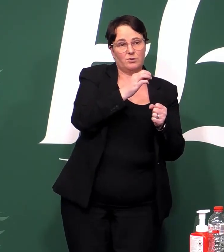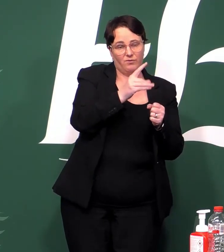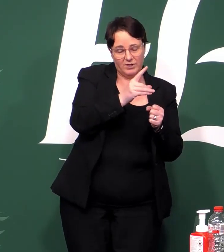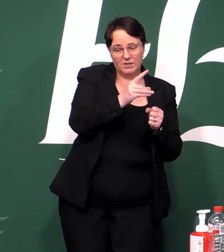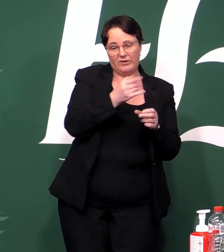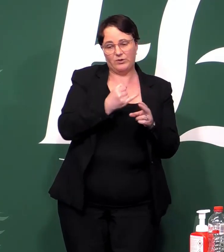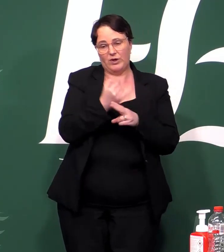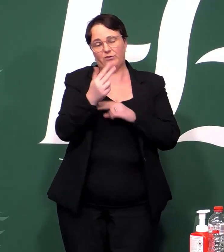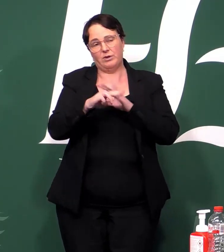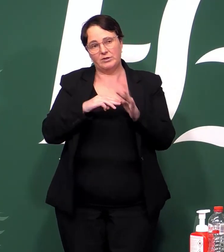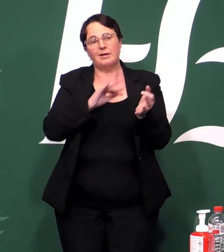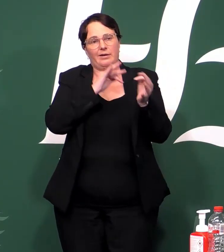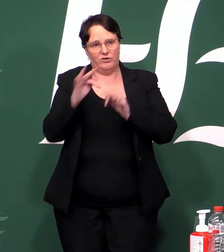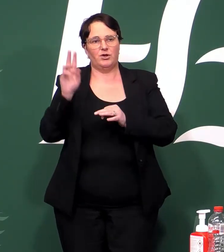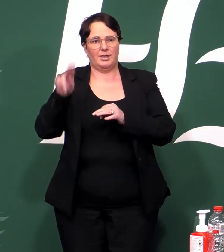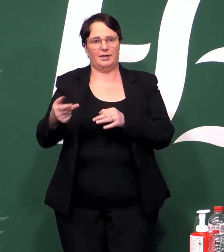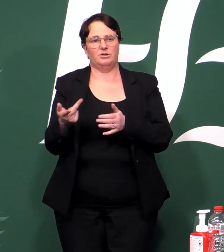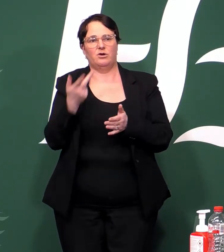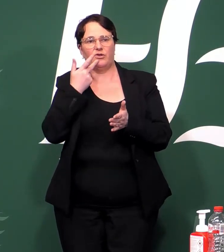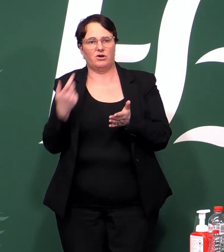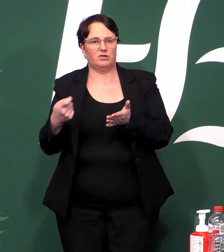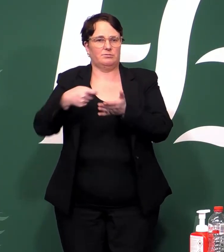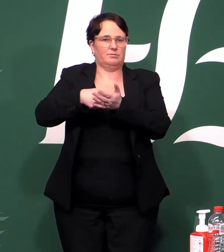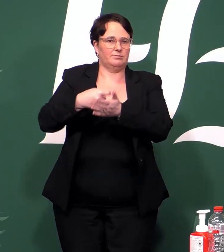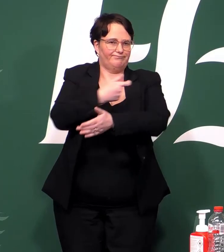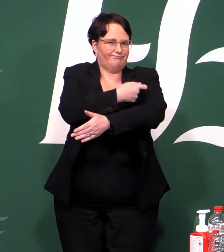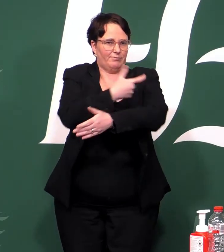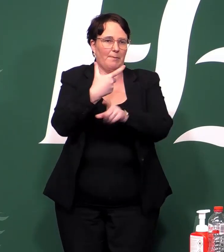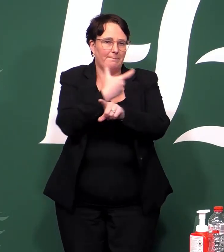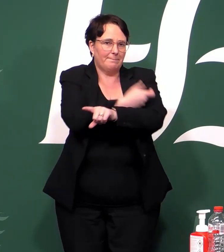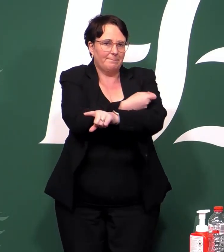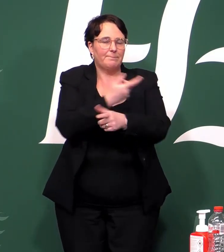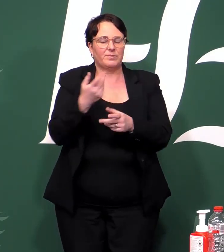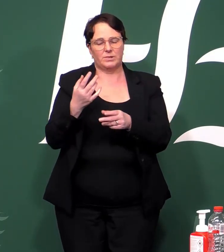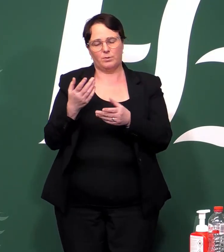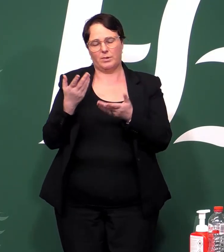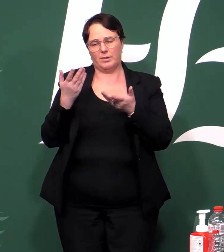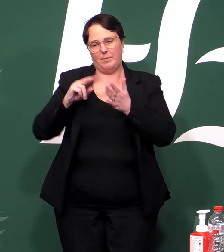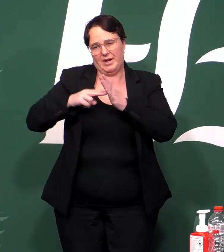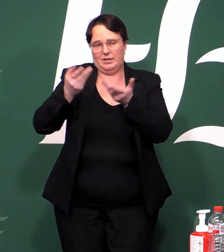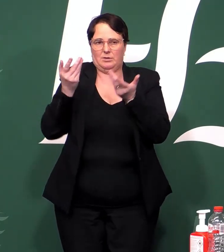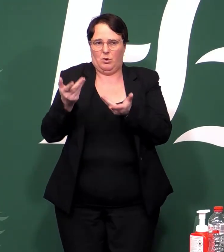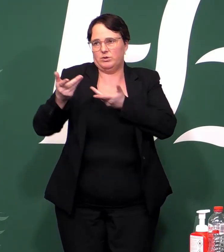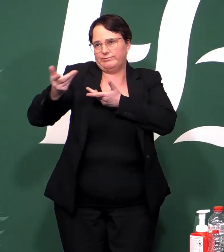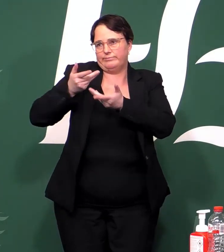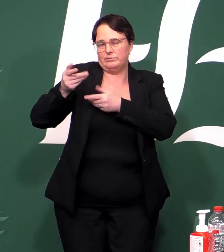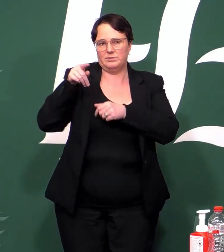this extensively in terms of the research around it. So that's what we're working to and planning for at the moment.